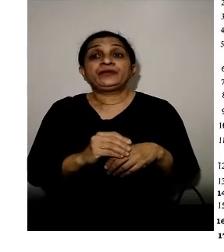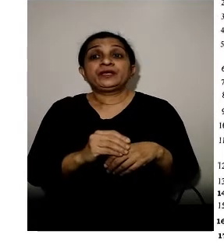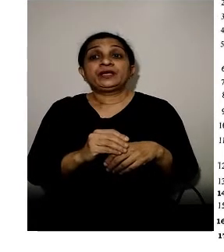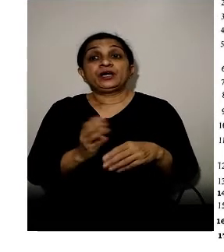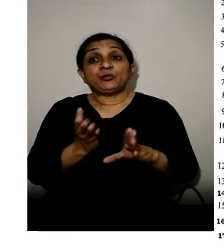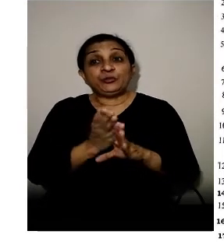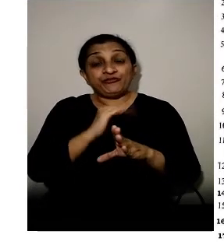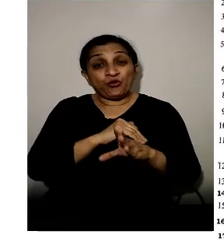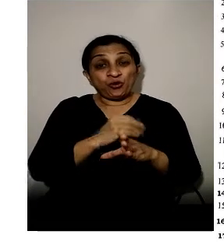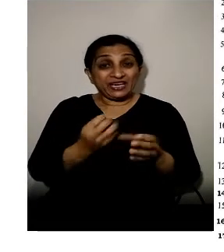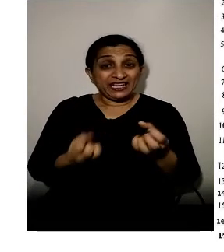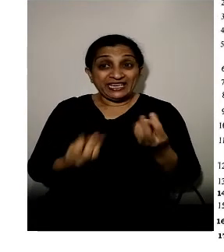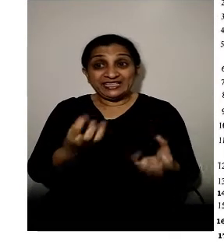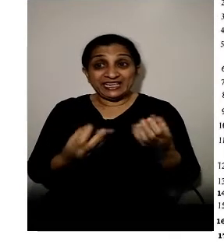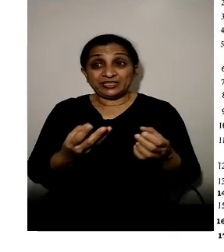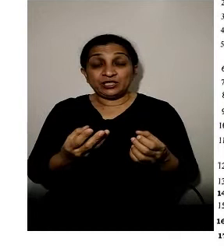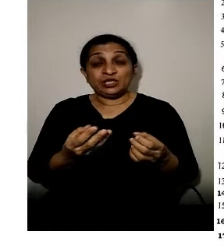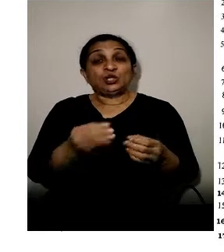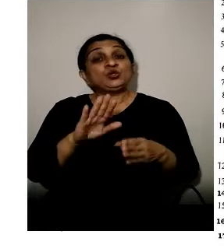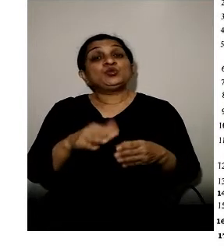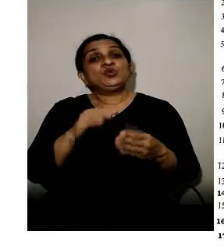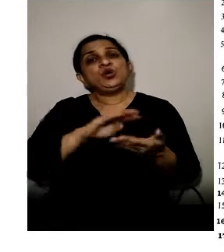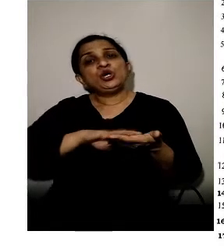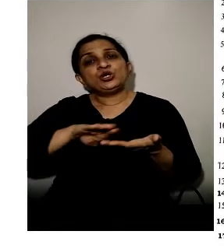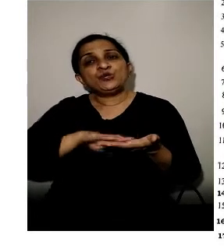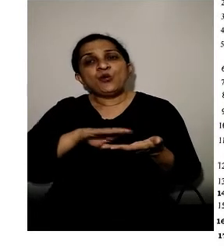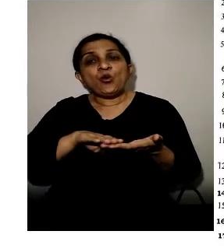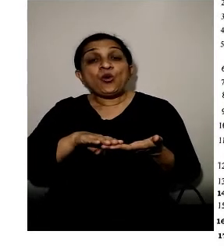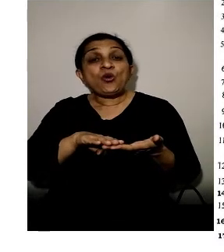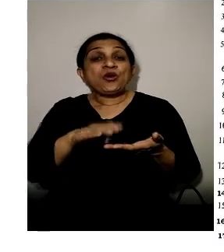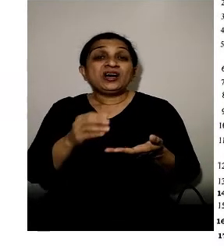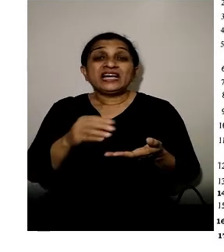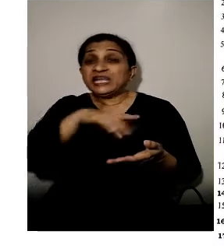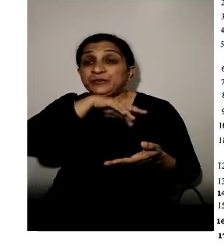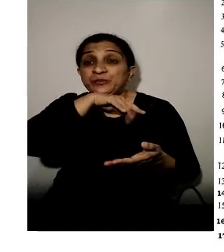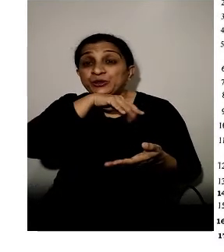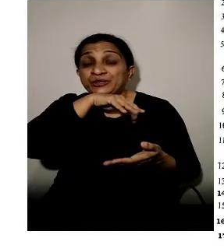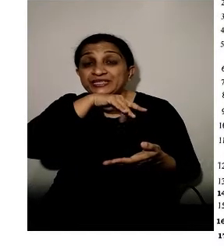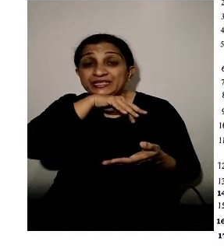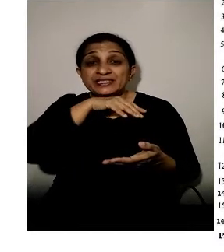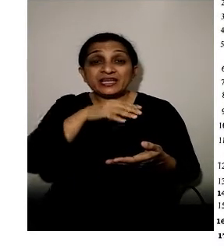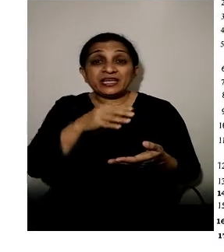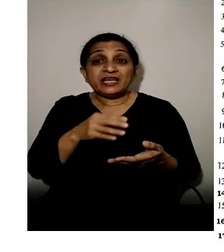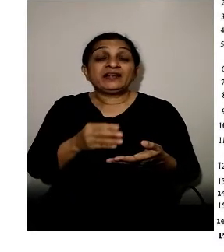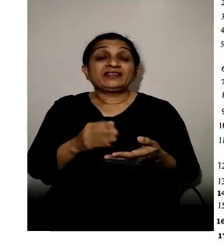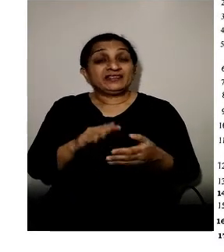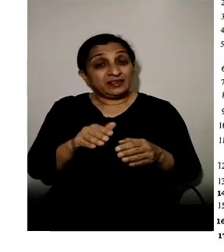before heating to remove impurities